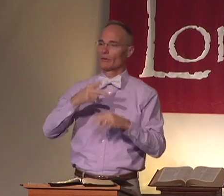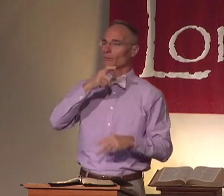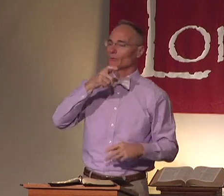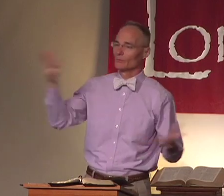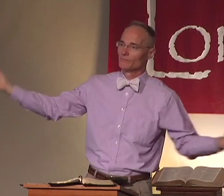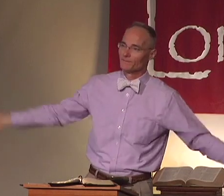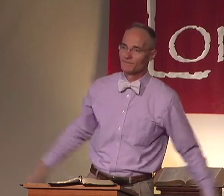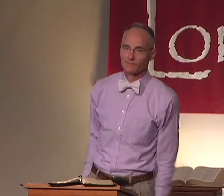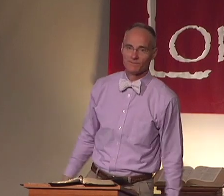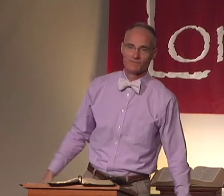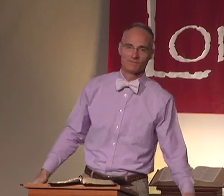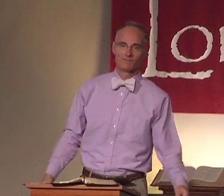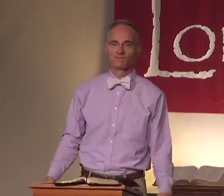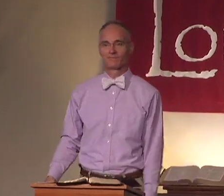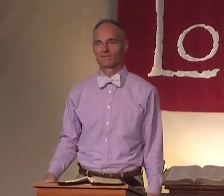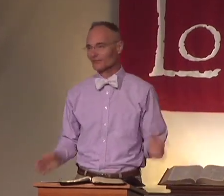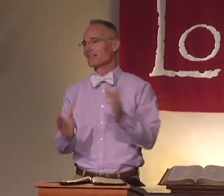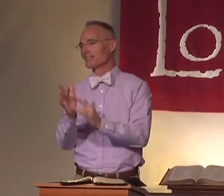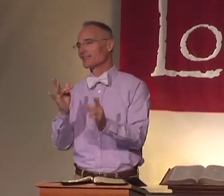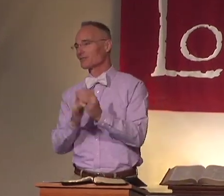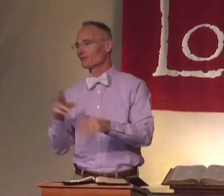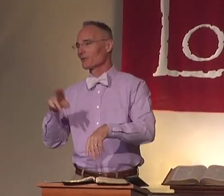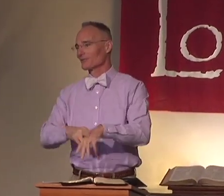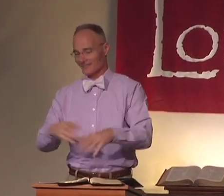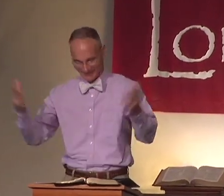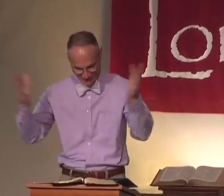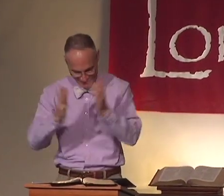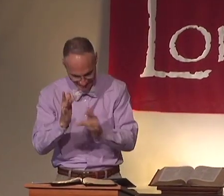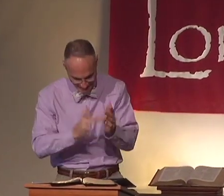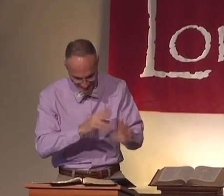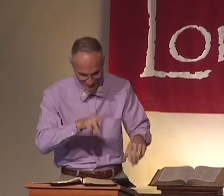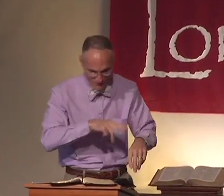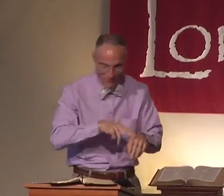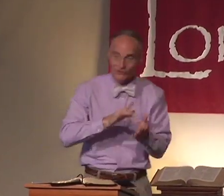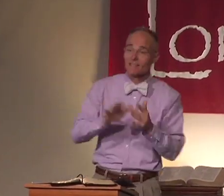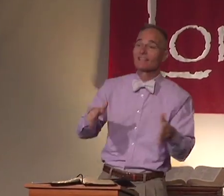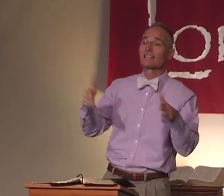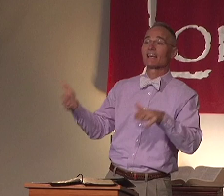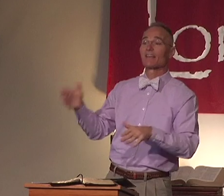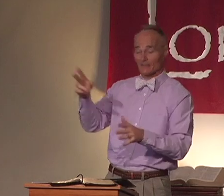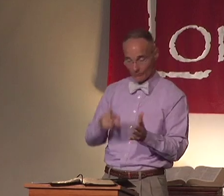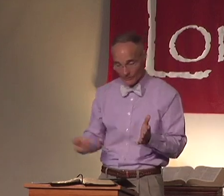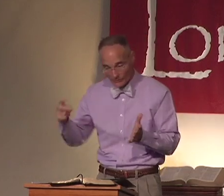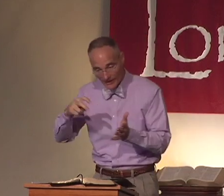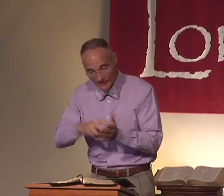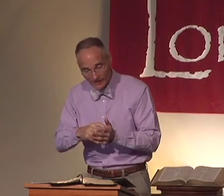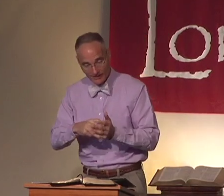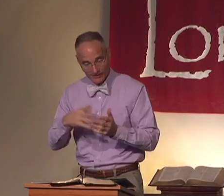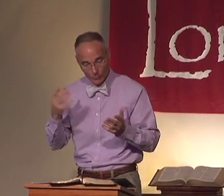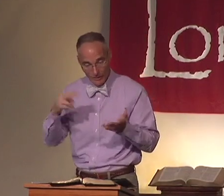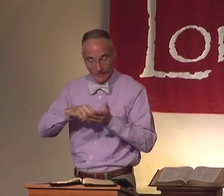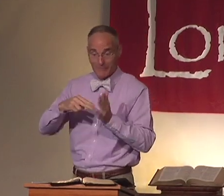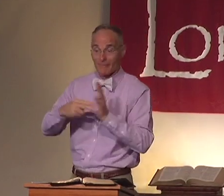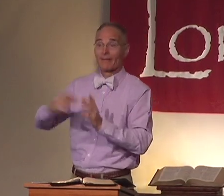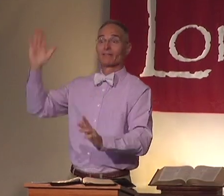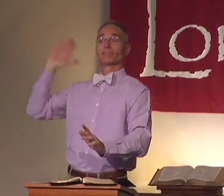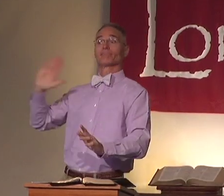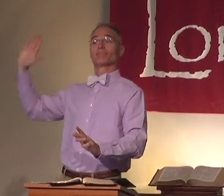you know that I've talked about who? Who have I taught about? Jesus, of course. Jesus, of course. His death, his resurrection, what it